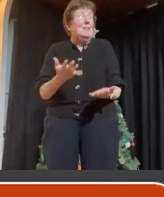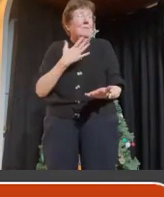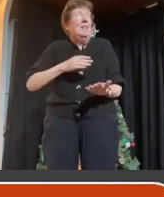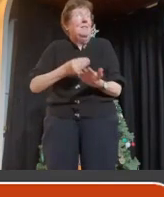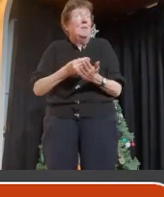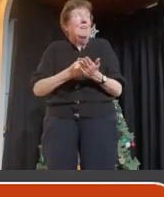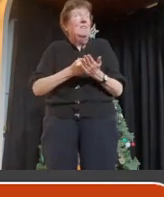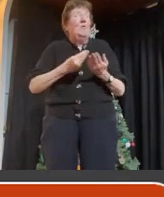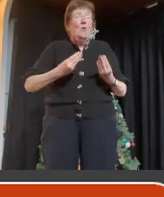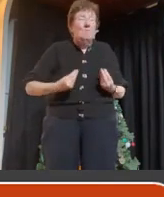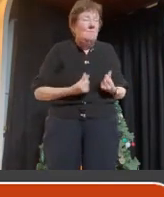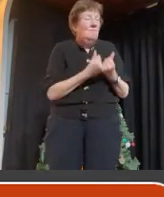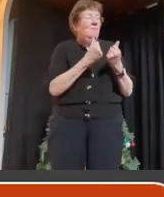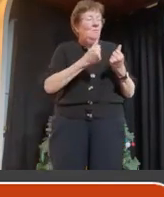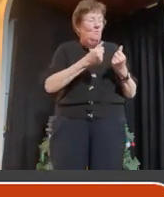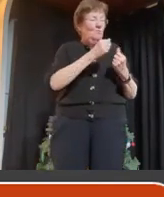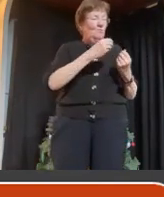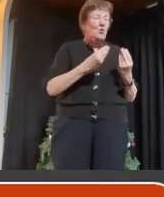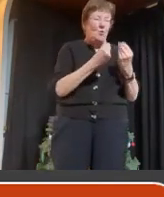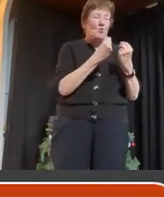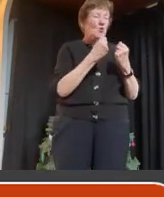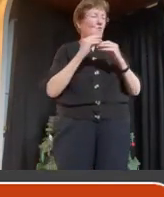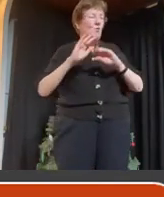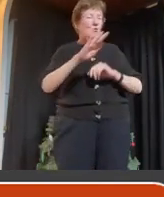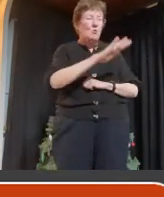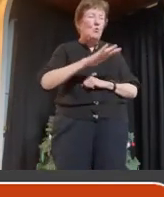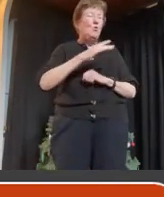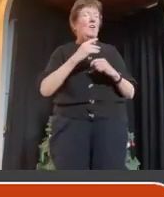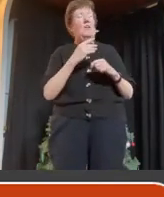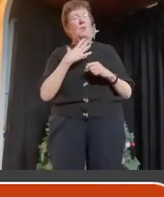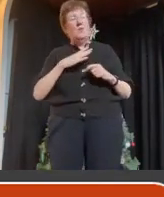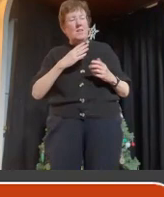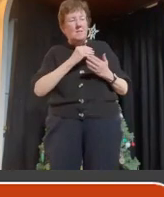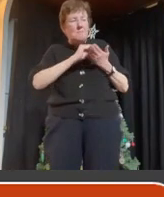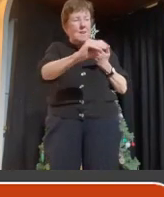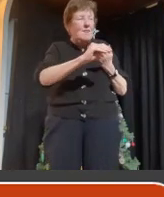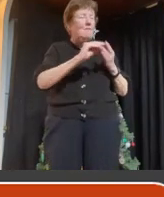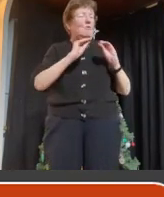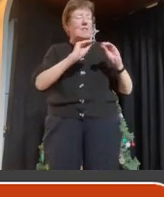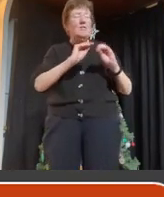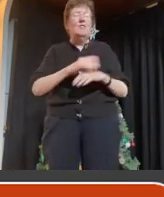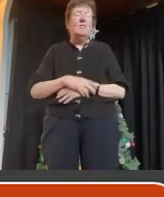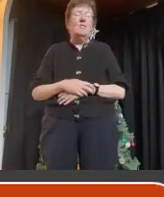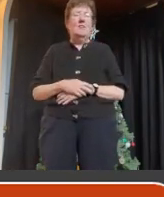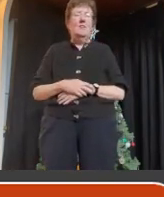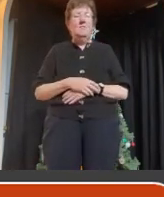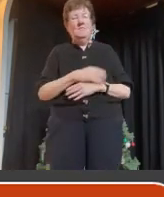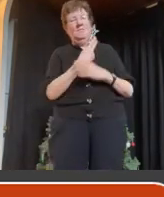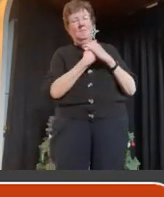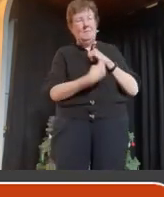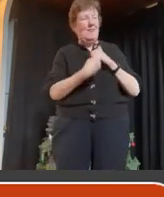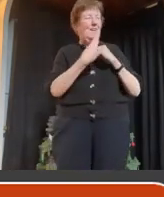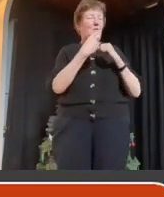money for this. And we do need funding to support this resource development, to support schools. We need money to pay